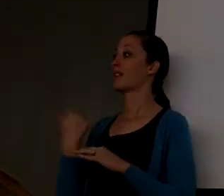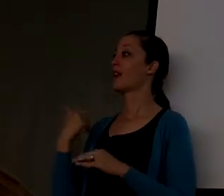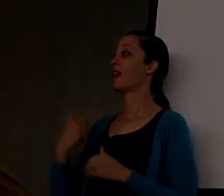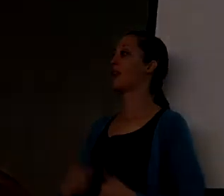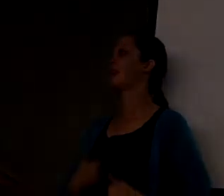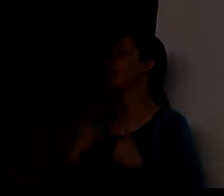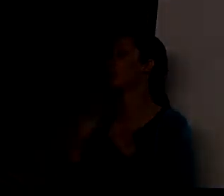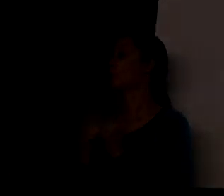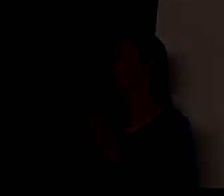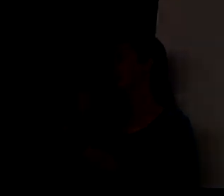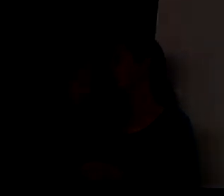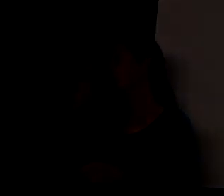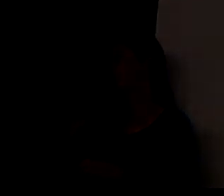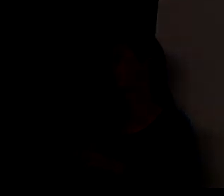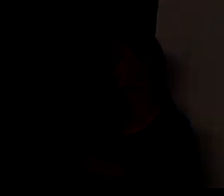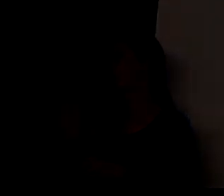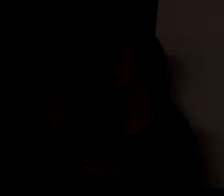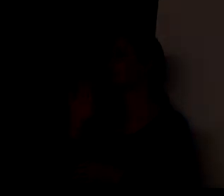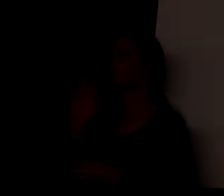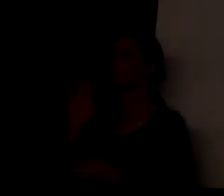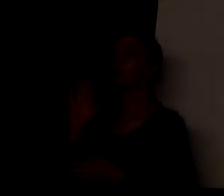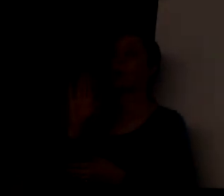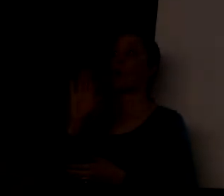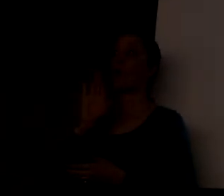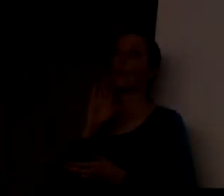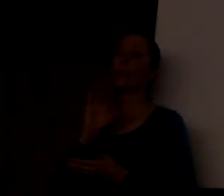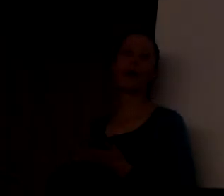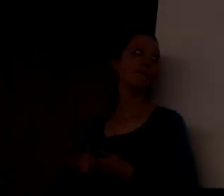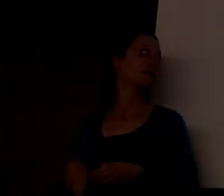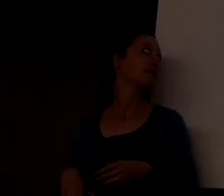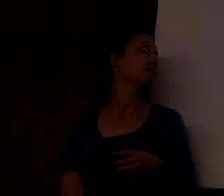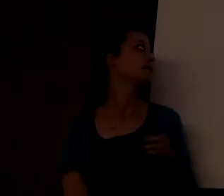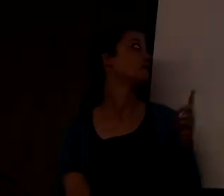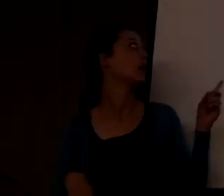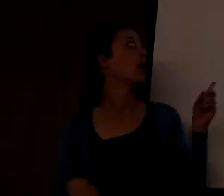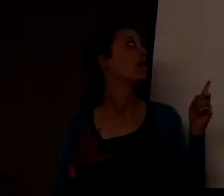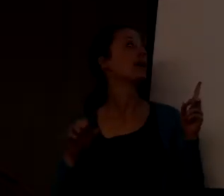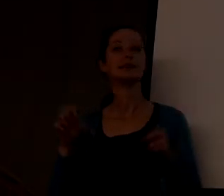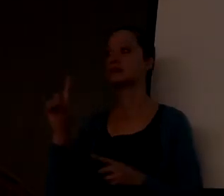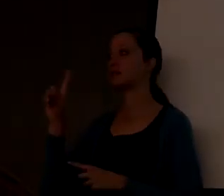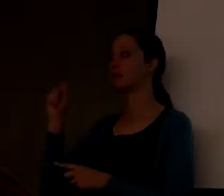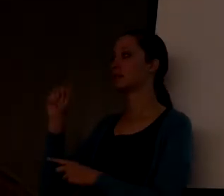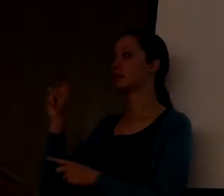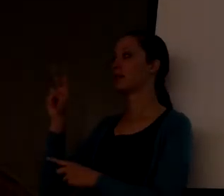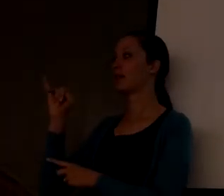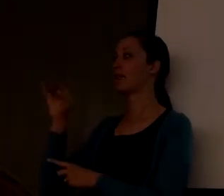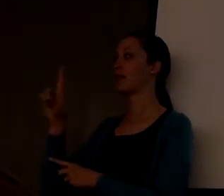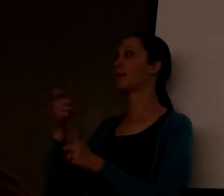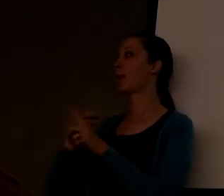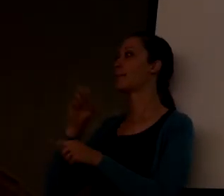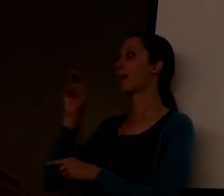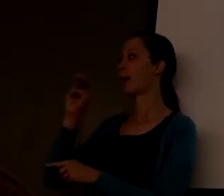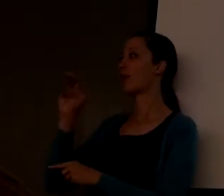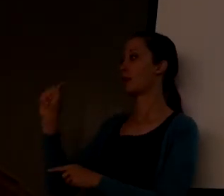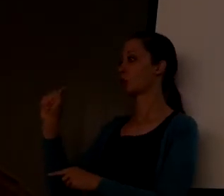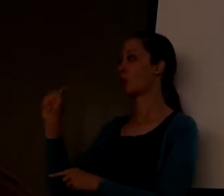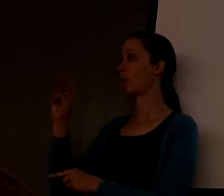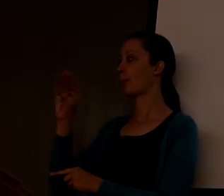wives. This is the statue of David by Michelangelo, and we've talked about this